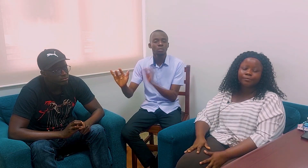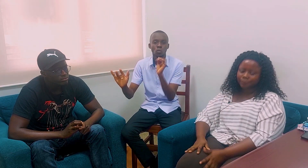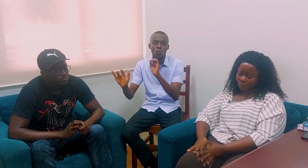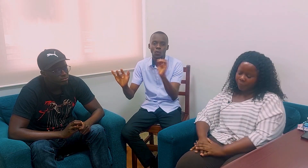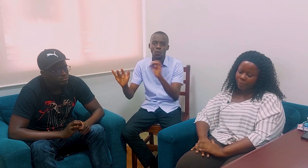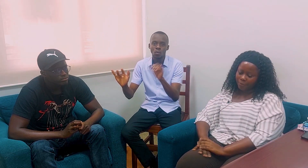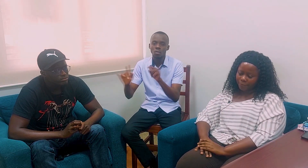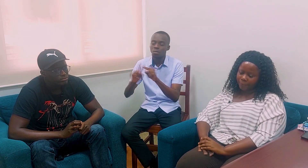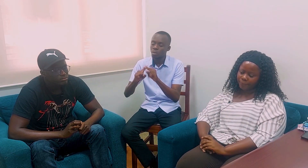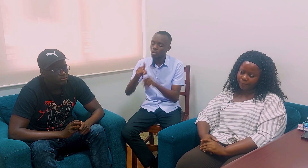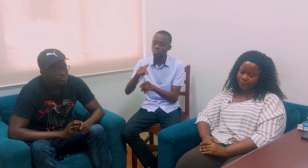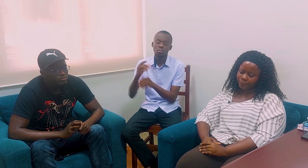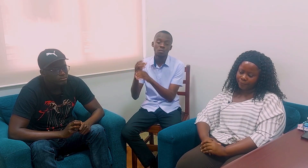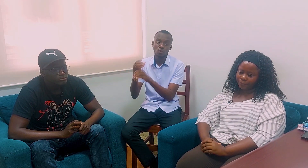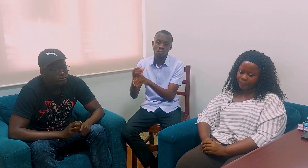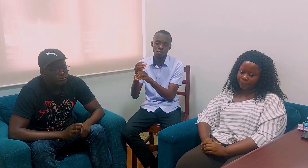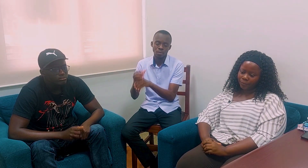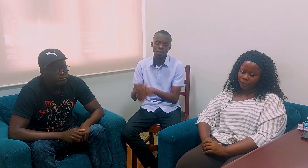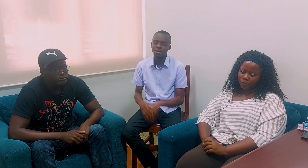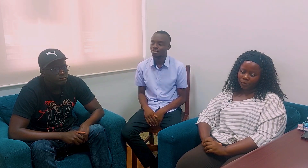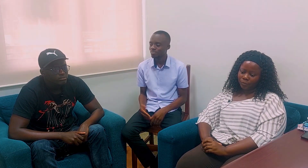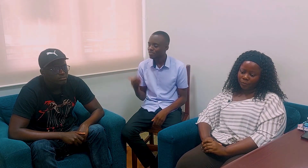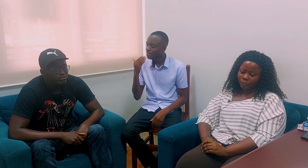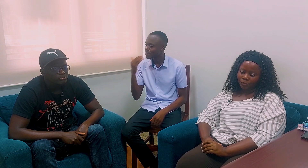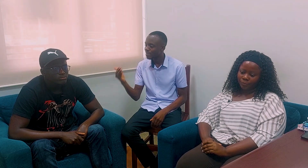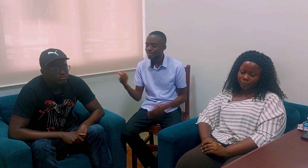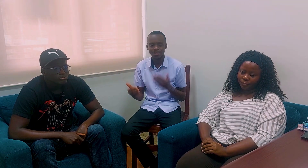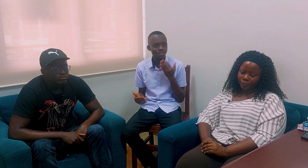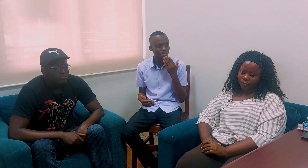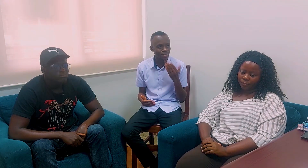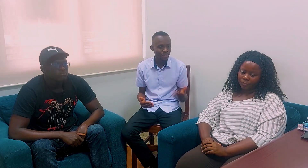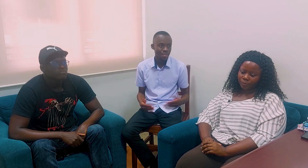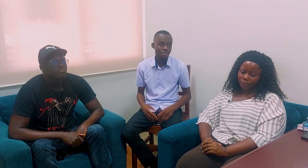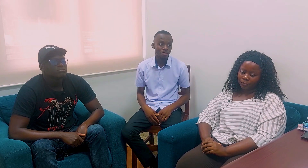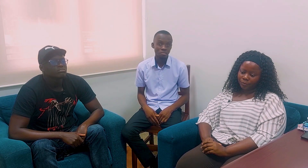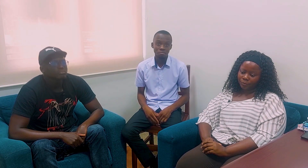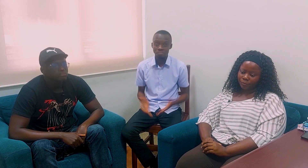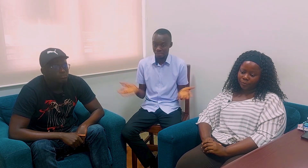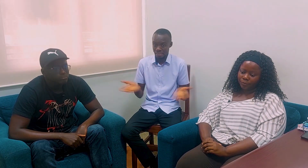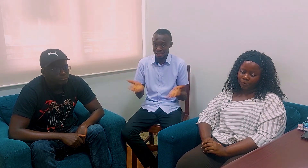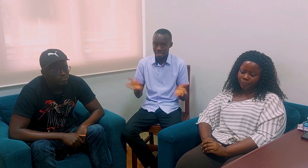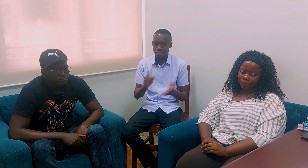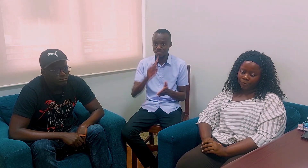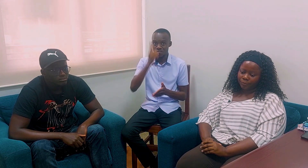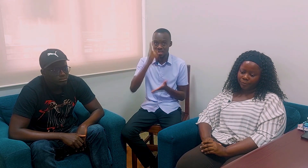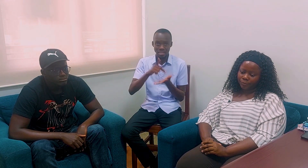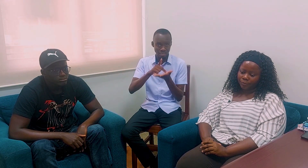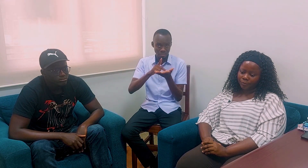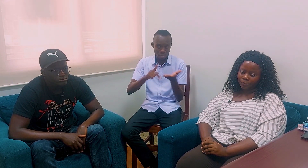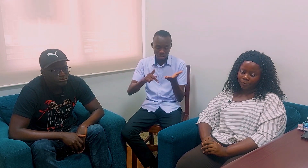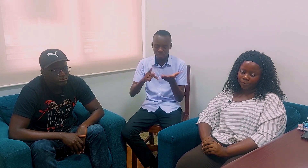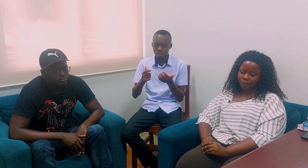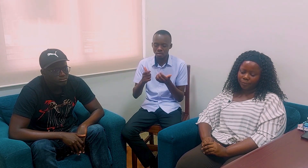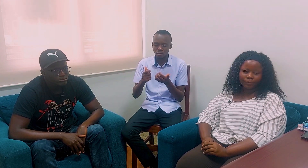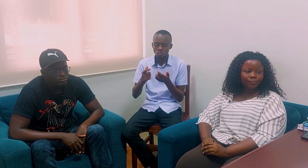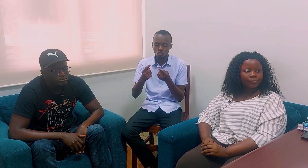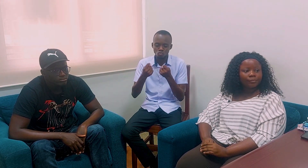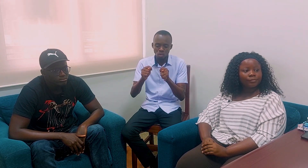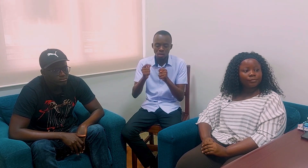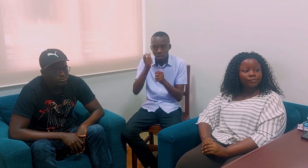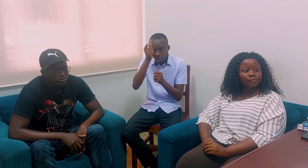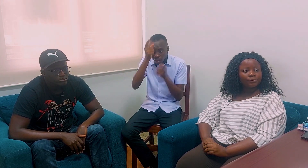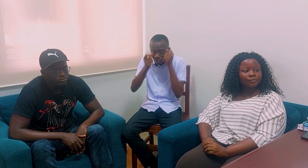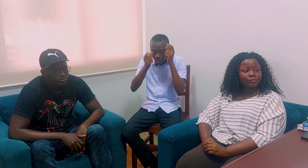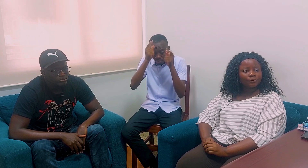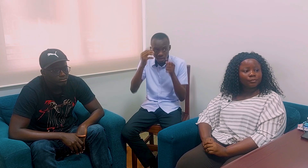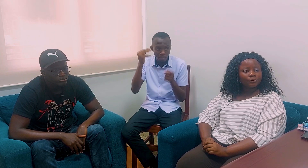say. Thank you both so much. So to wrap up our first part on understanding mental health, we would just like